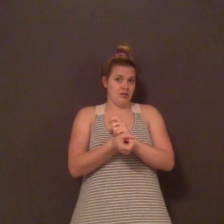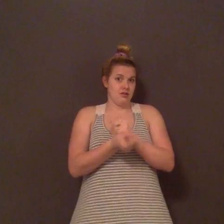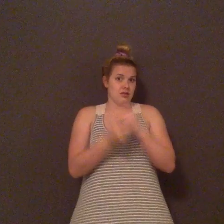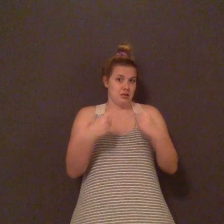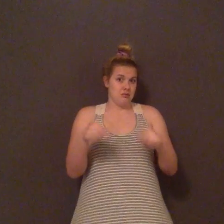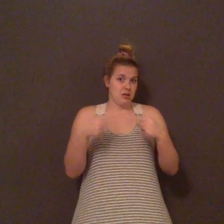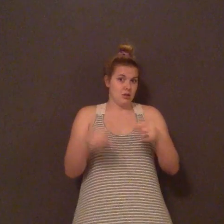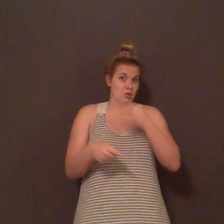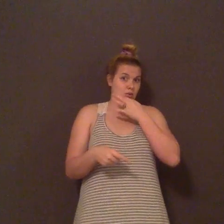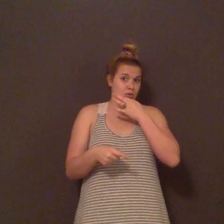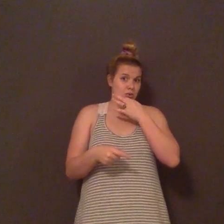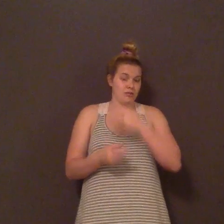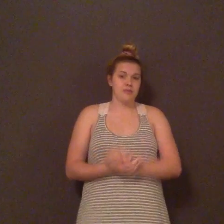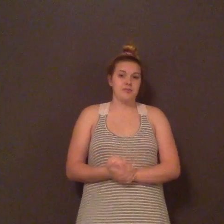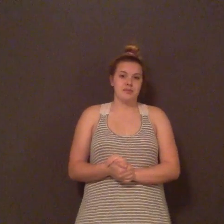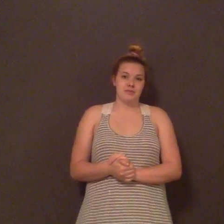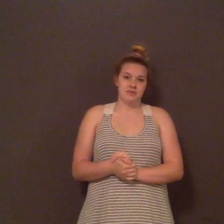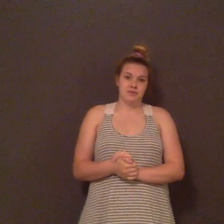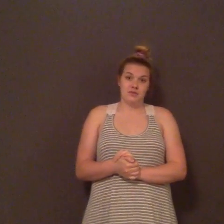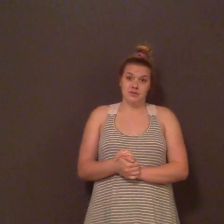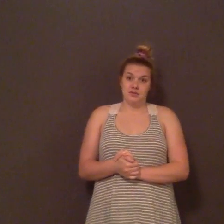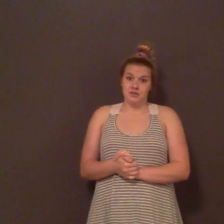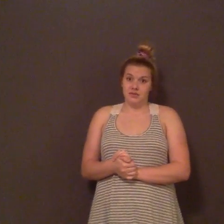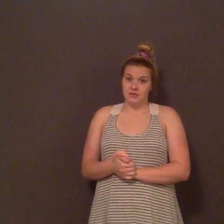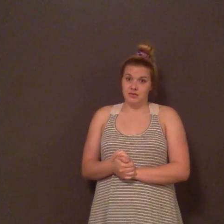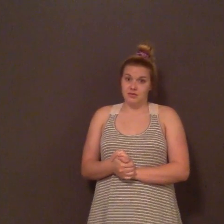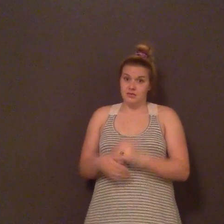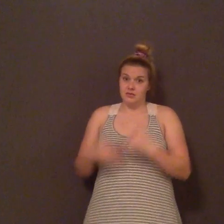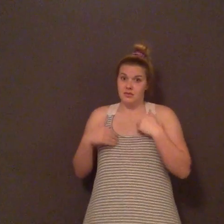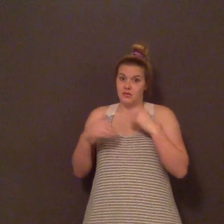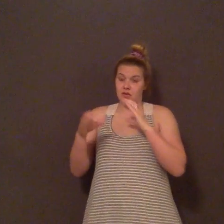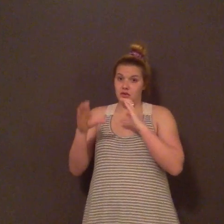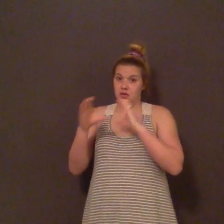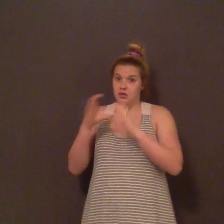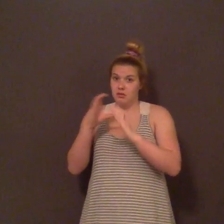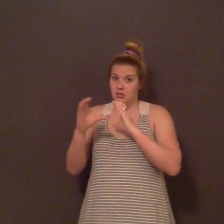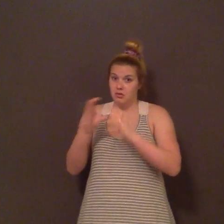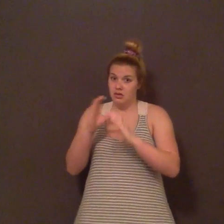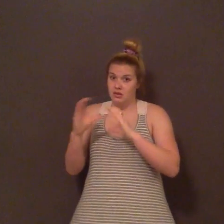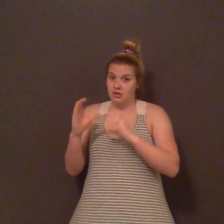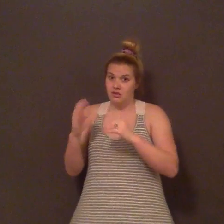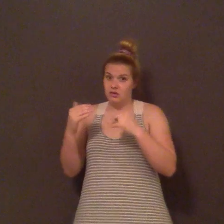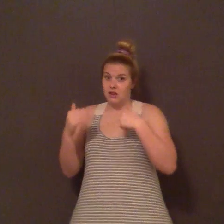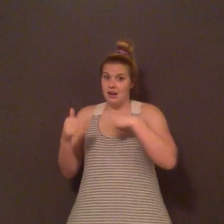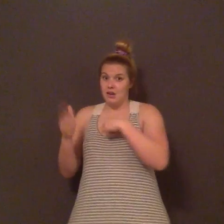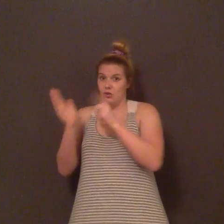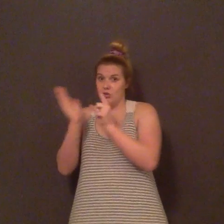didn't. Do you mean to tell me there was a communication breakdown between our journalism department and yours?